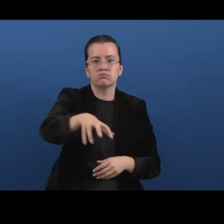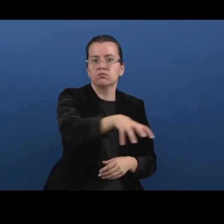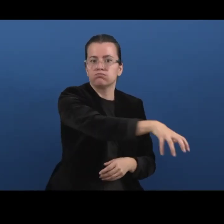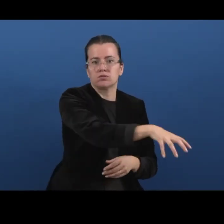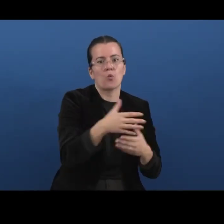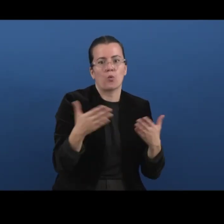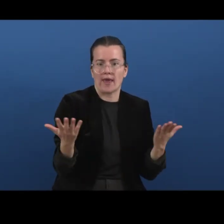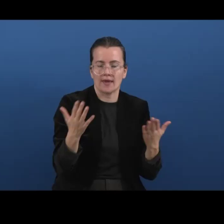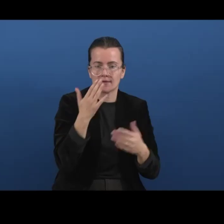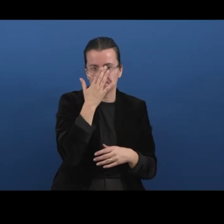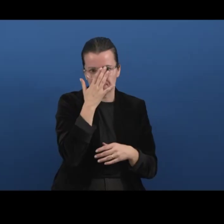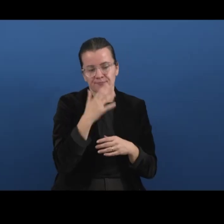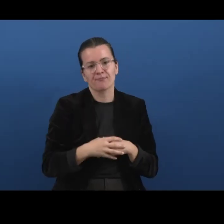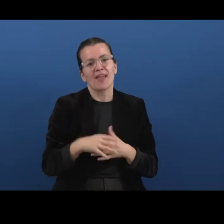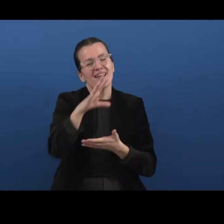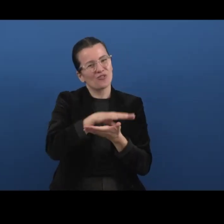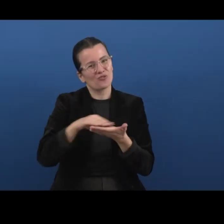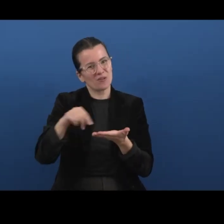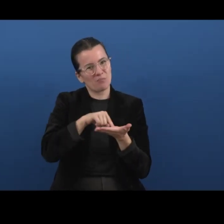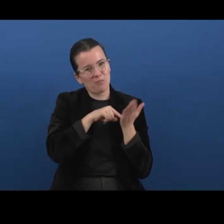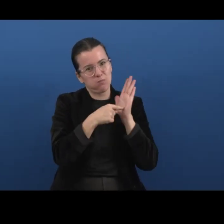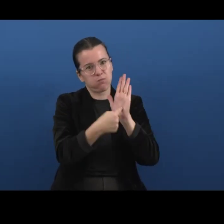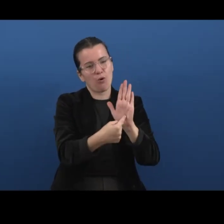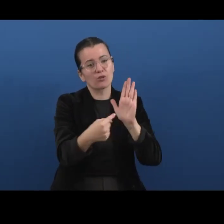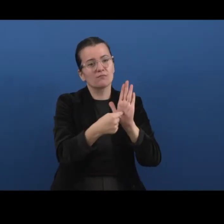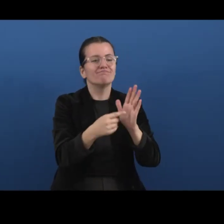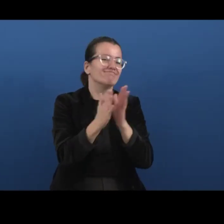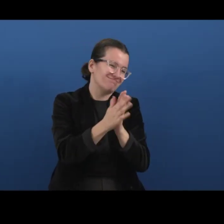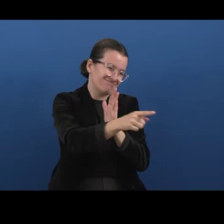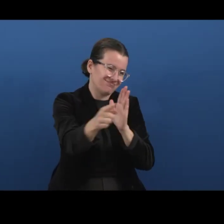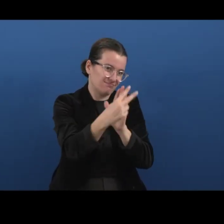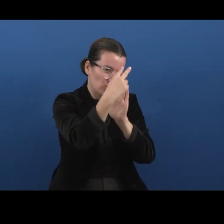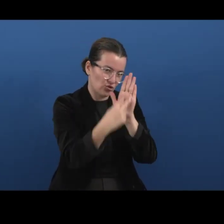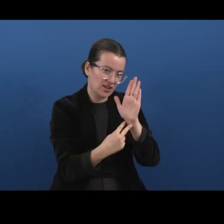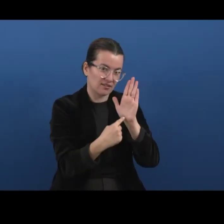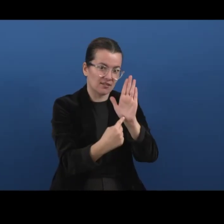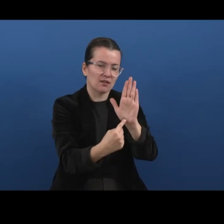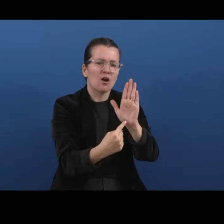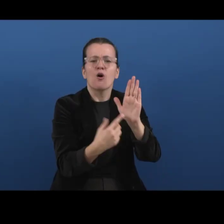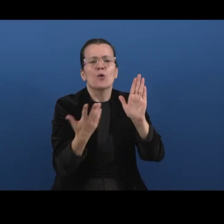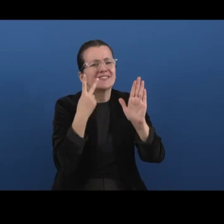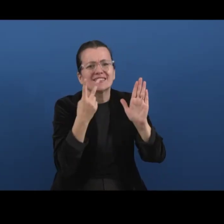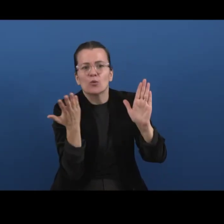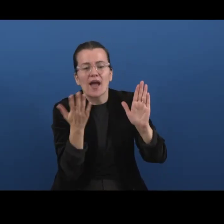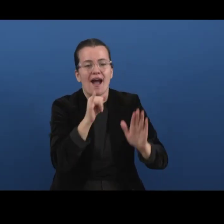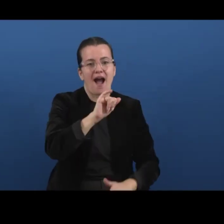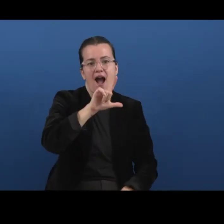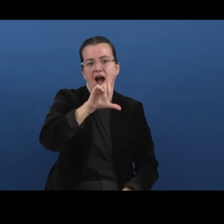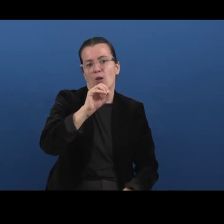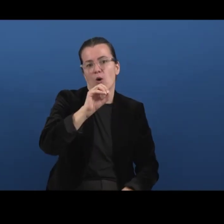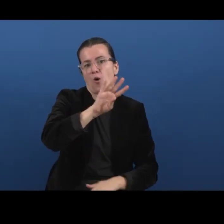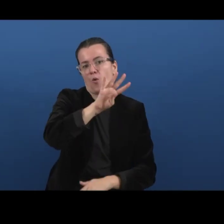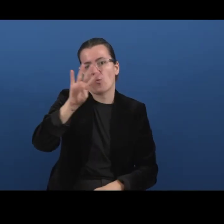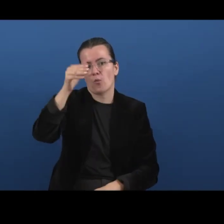everyone to read the report, which is available on the ILO website, and the ILO Global Business and Disability